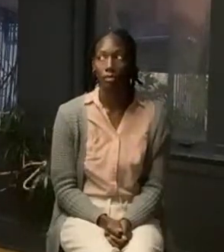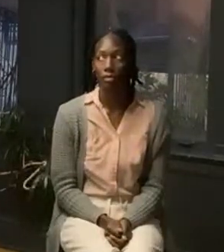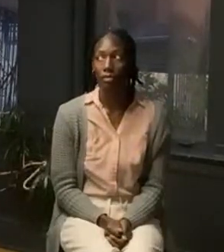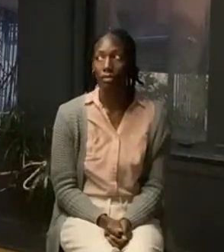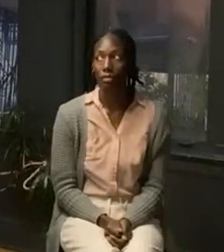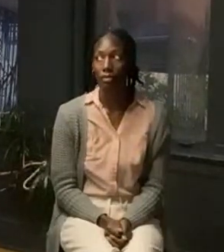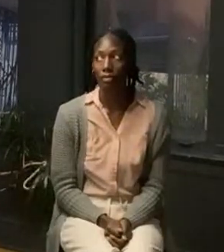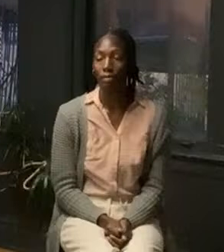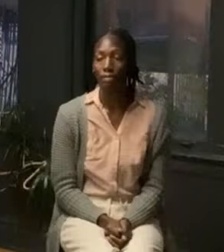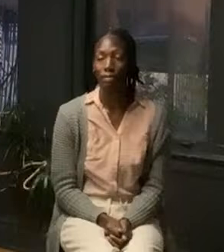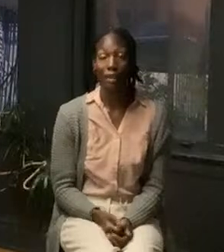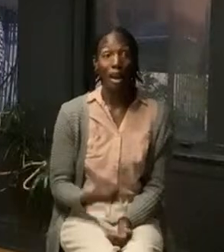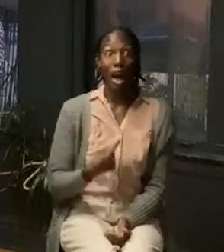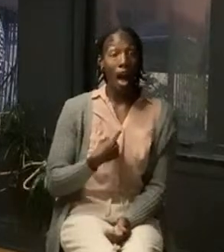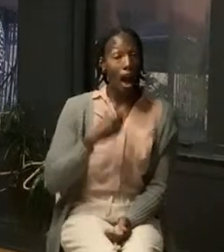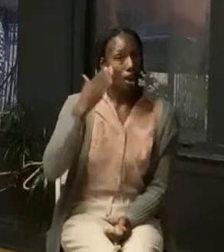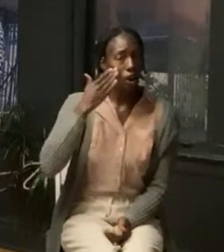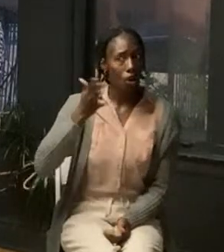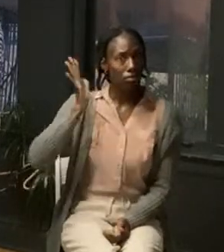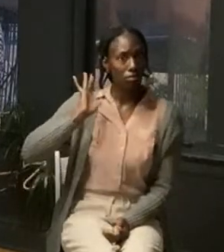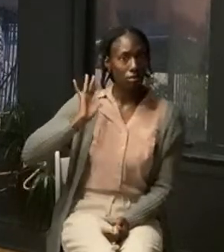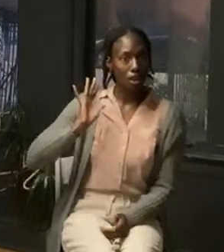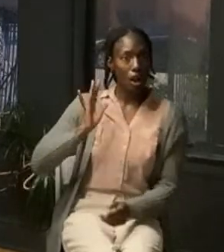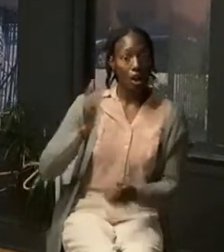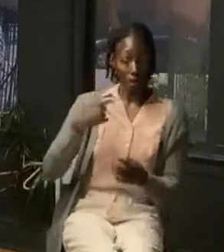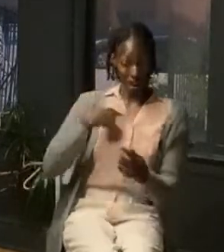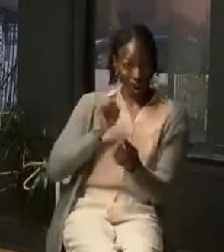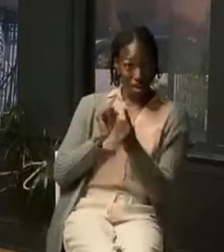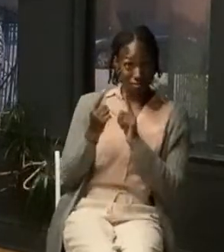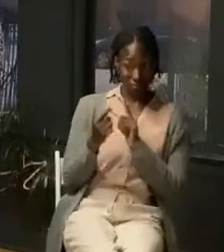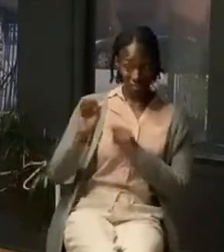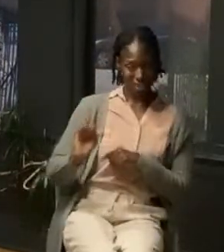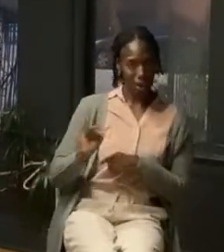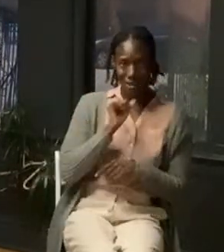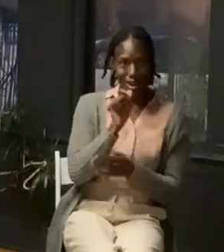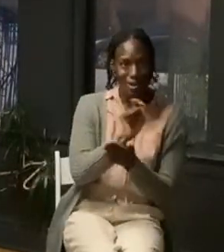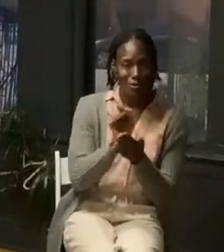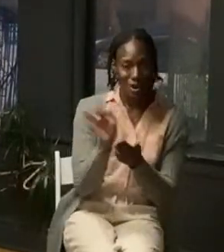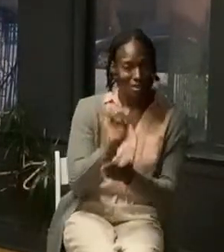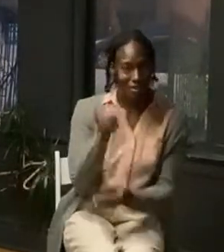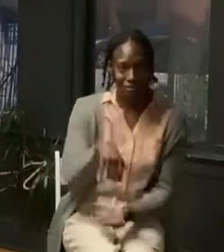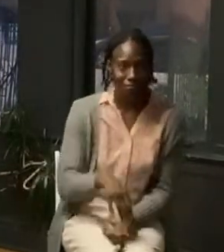I know I wasn't writing like that as a child.